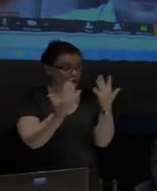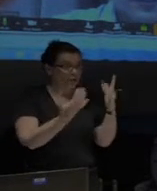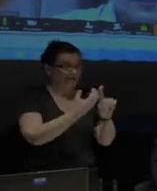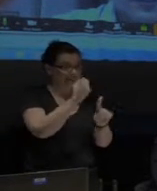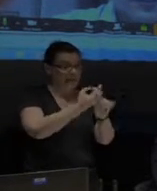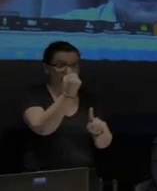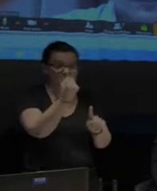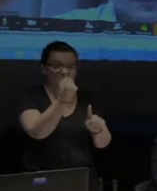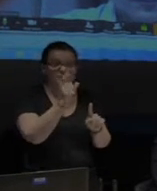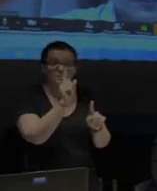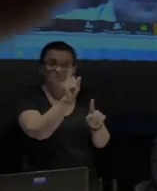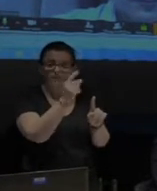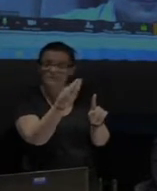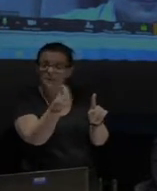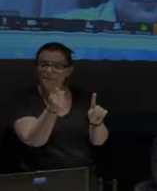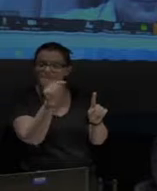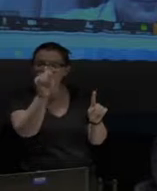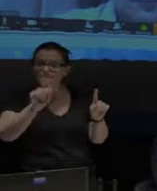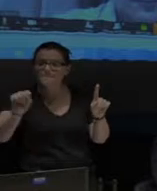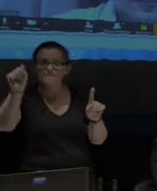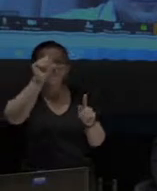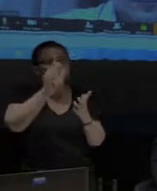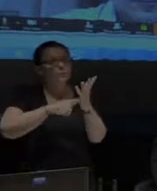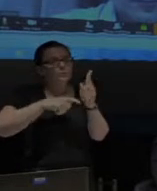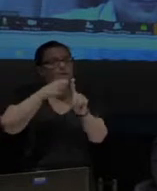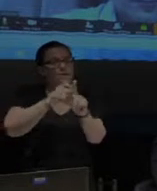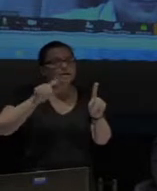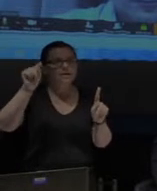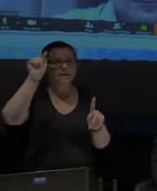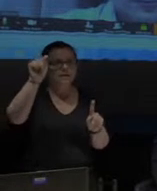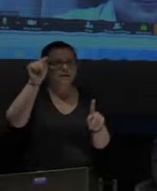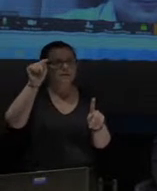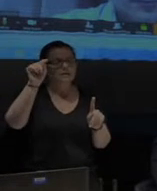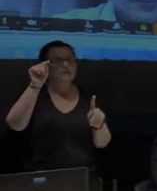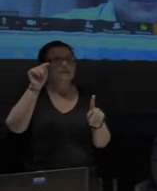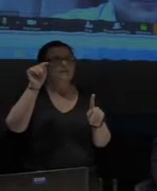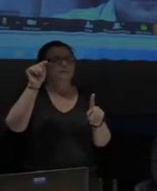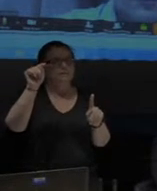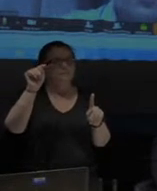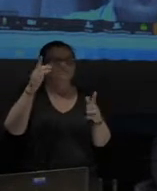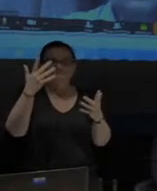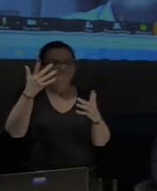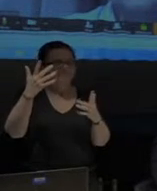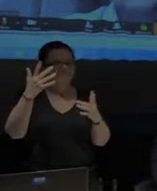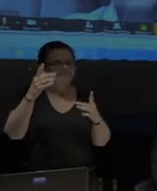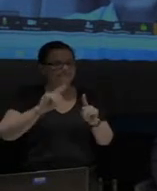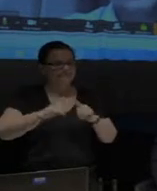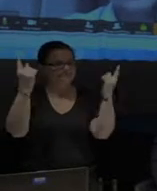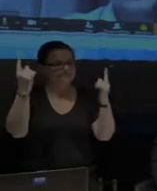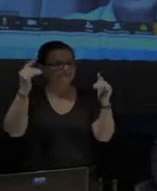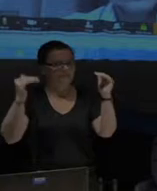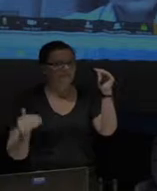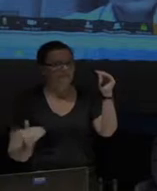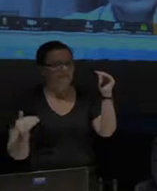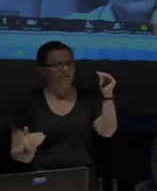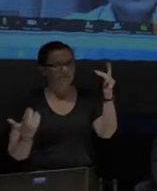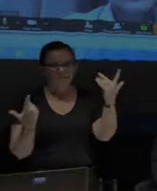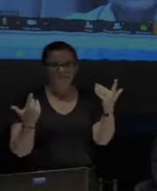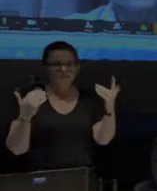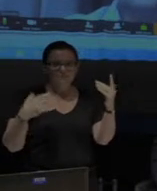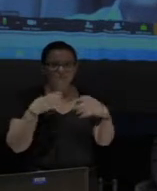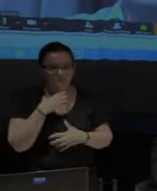are parts of the UK that are very, very backward and regressive and fearful